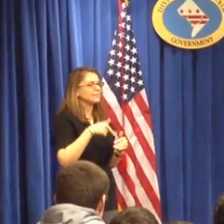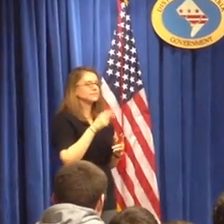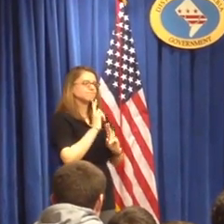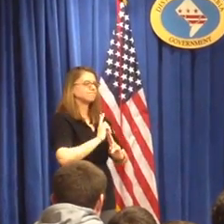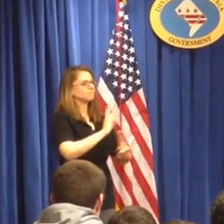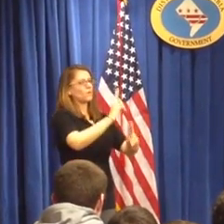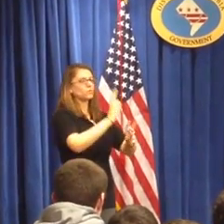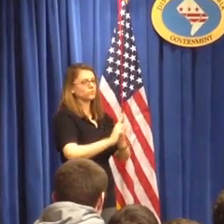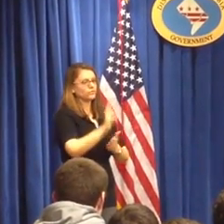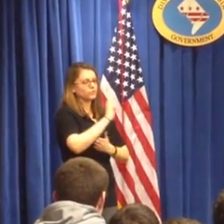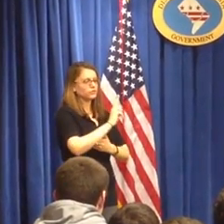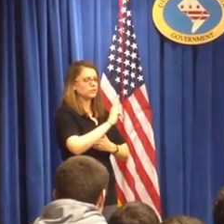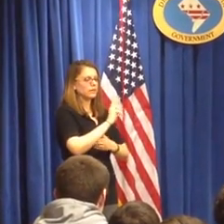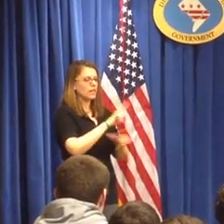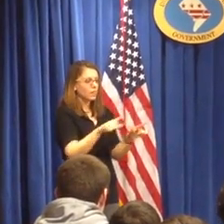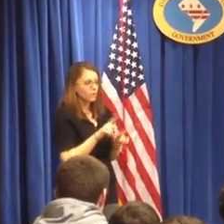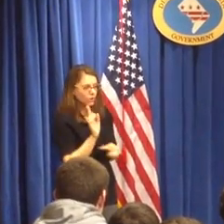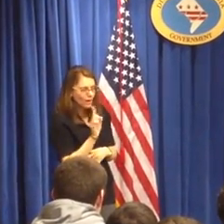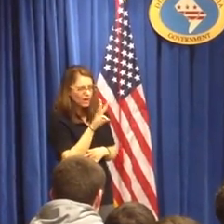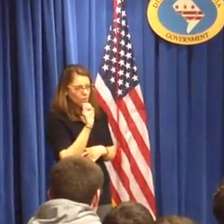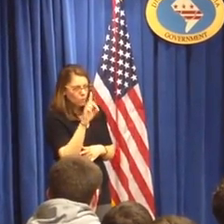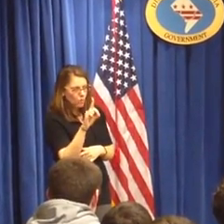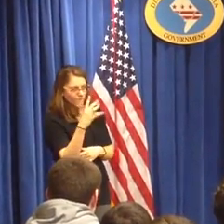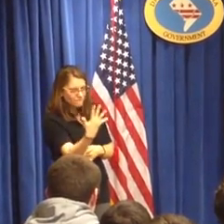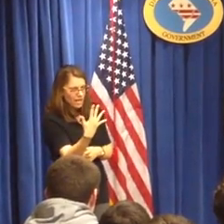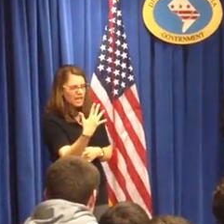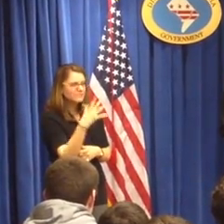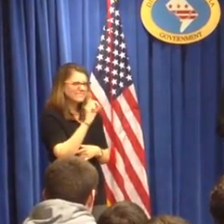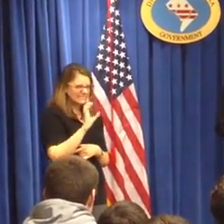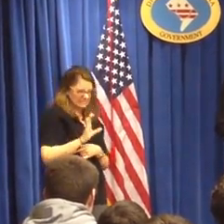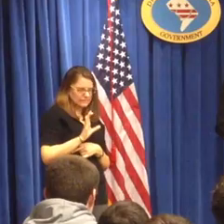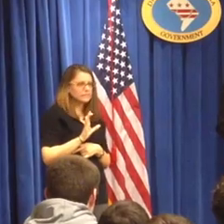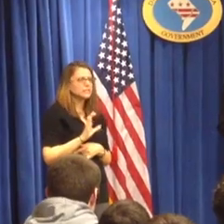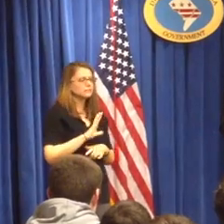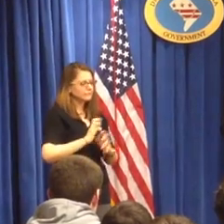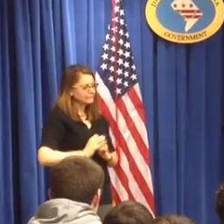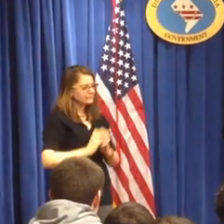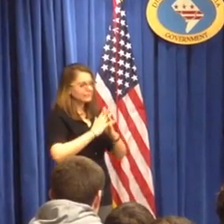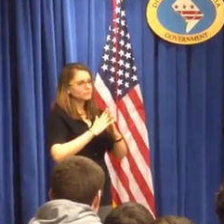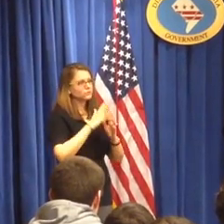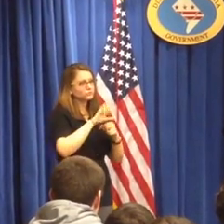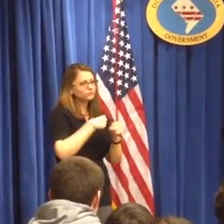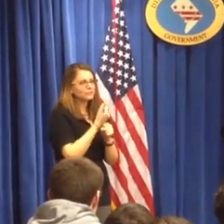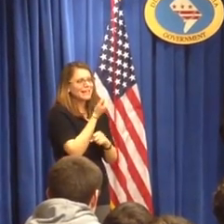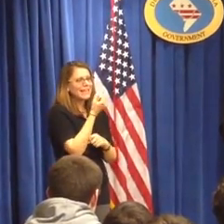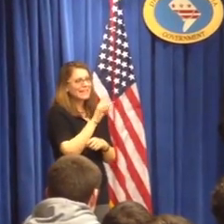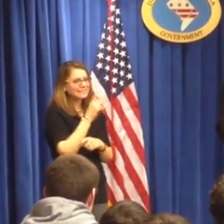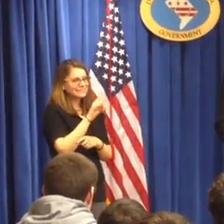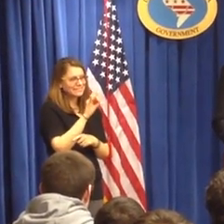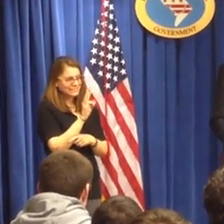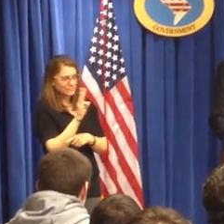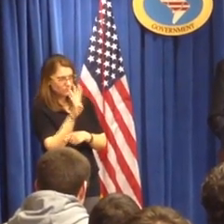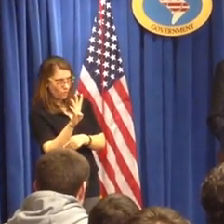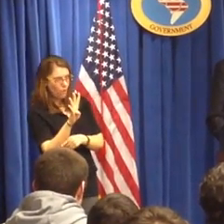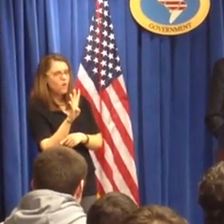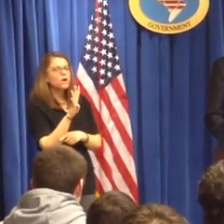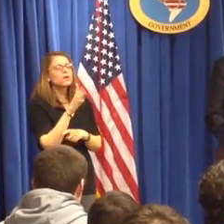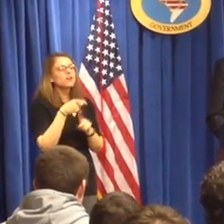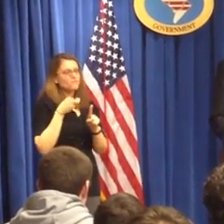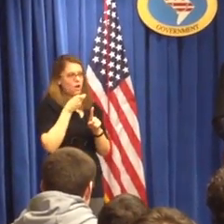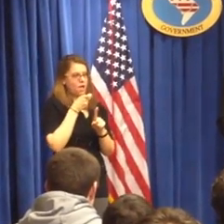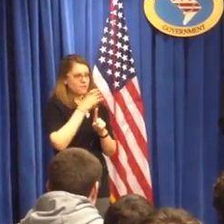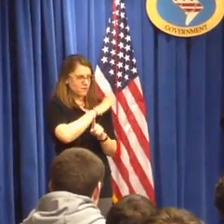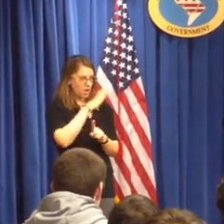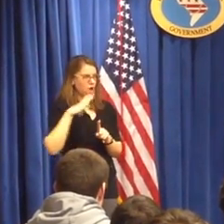esteemed university located in Ward 5 of the District of Columbia was established in 1864 by an act of